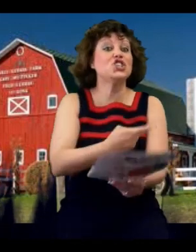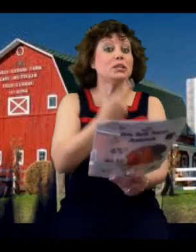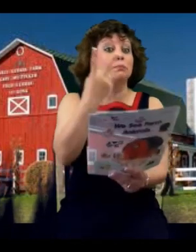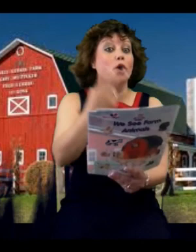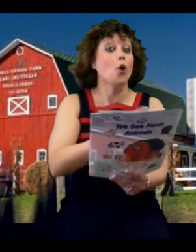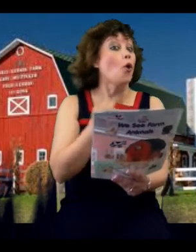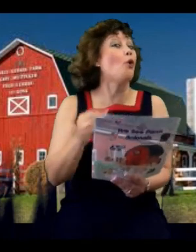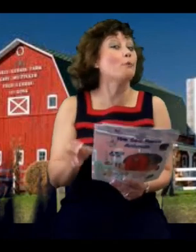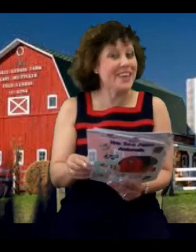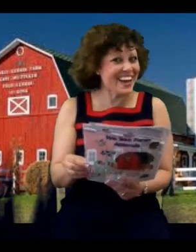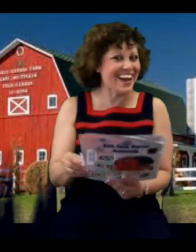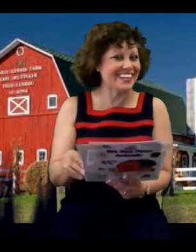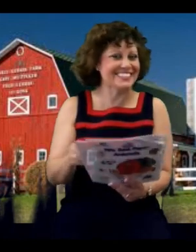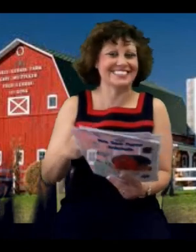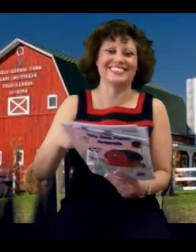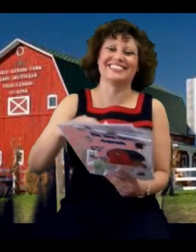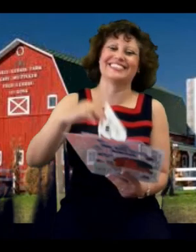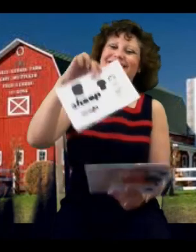sheep, oveja.